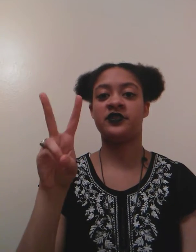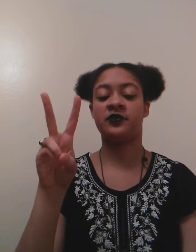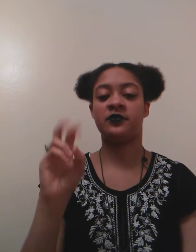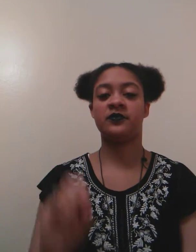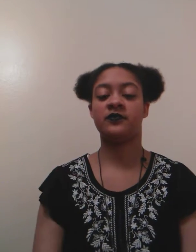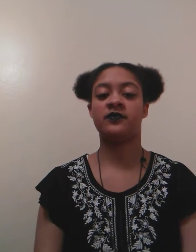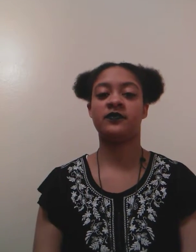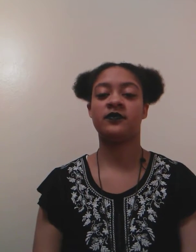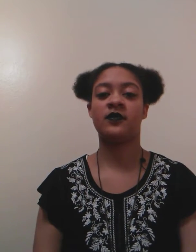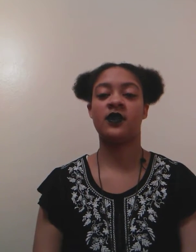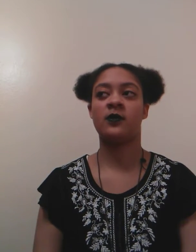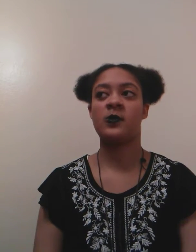132.